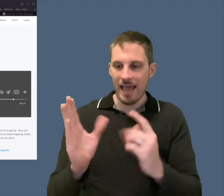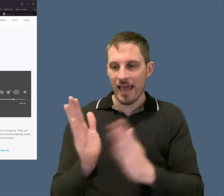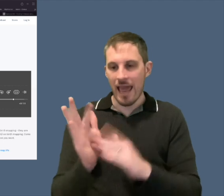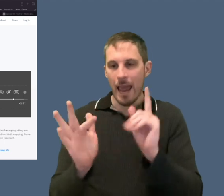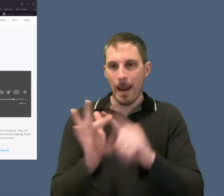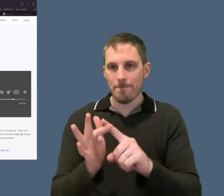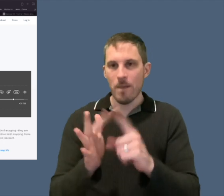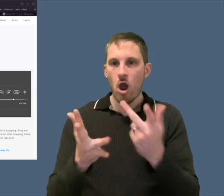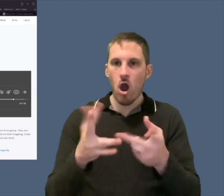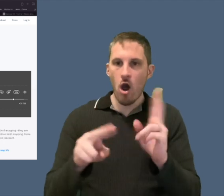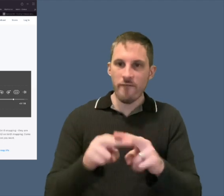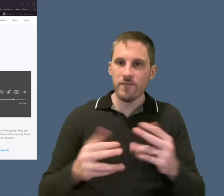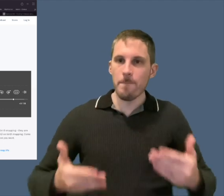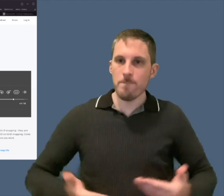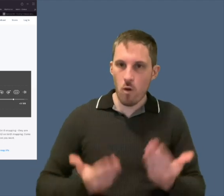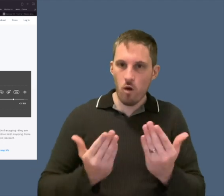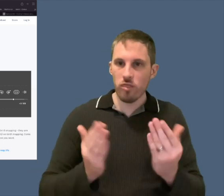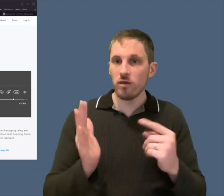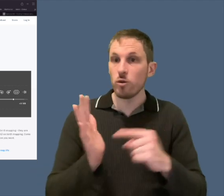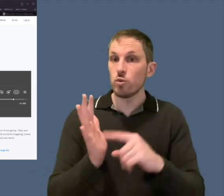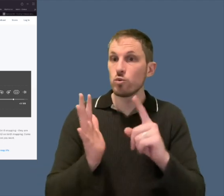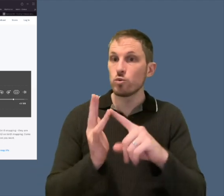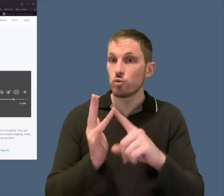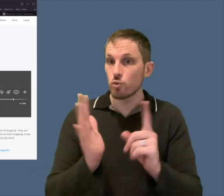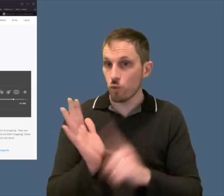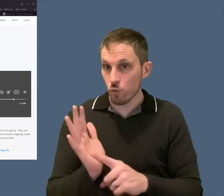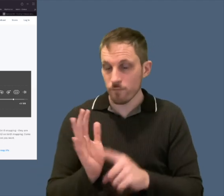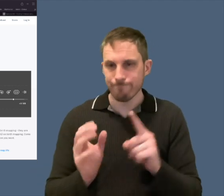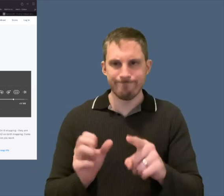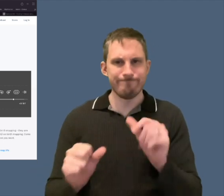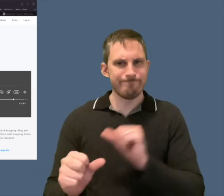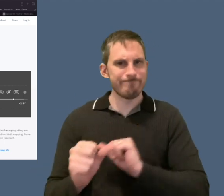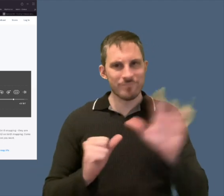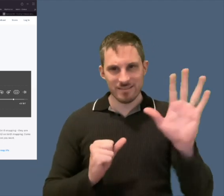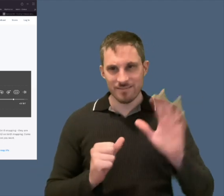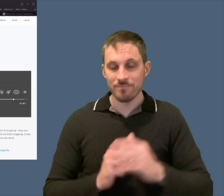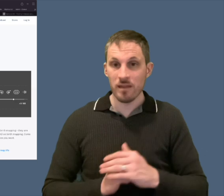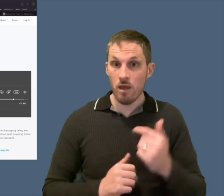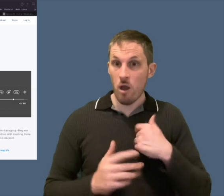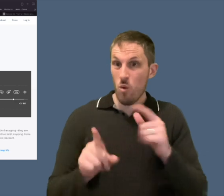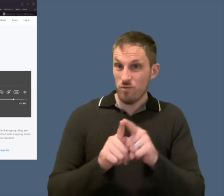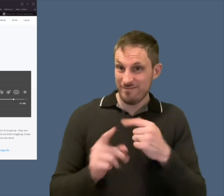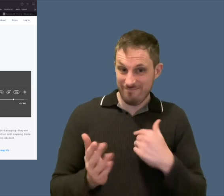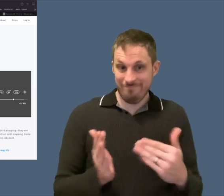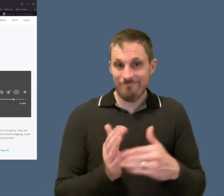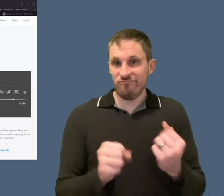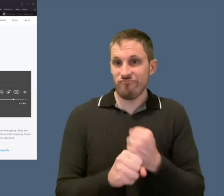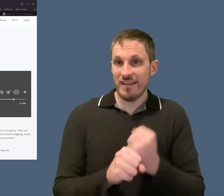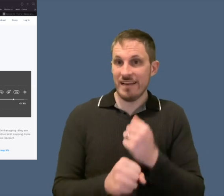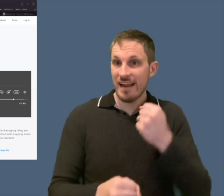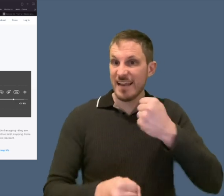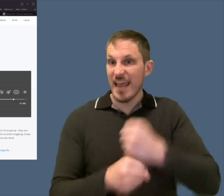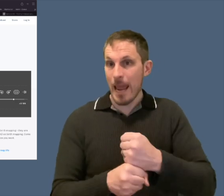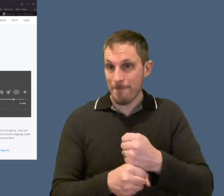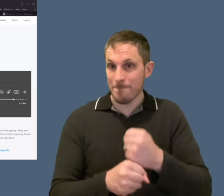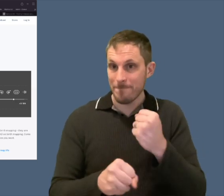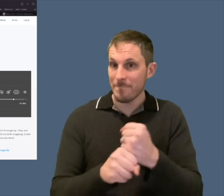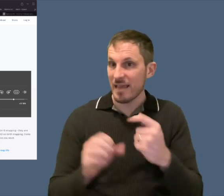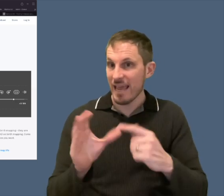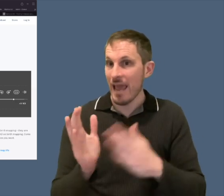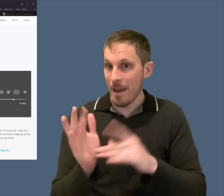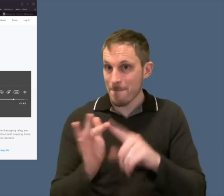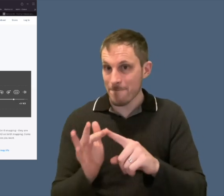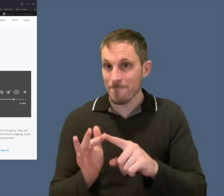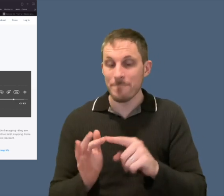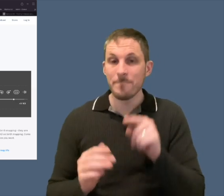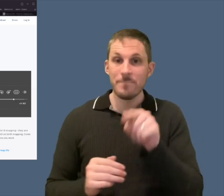is brilliant, if I do say so myself. I've also created a game, and this is a tool that I use